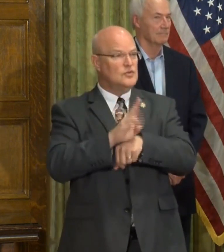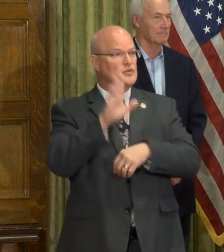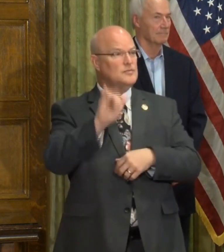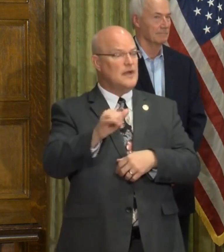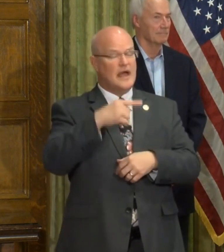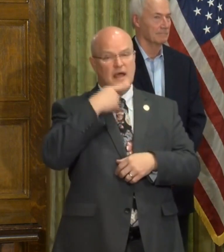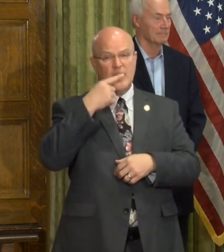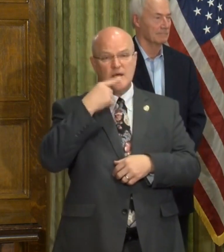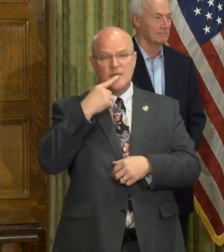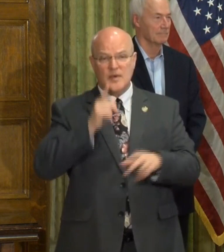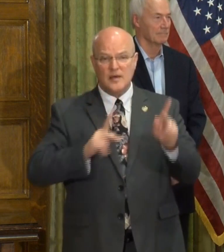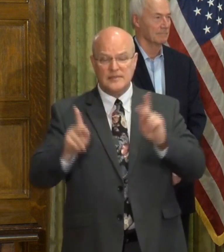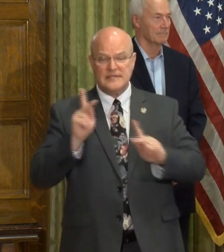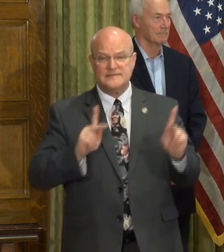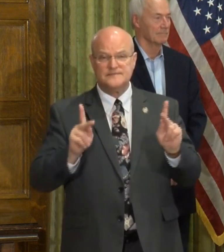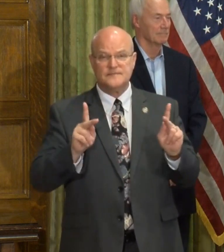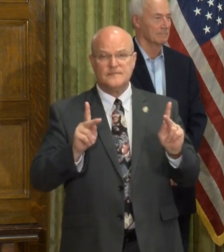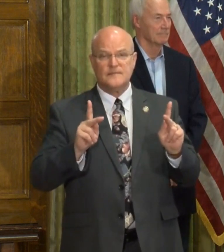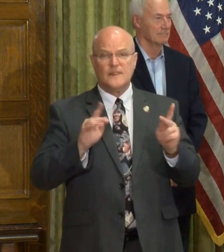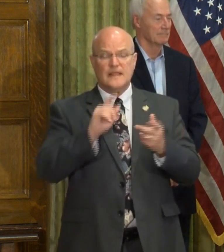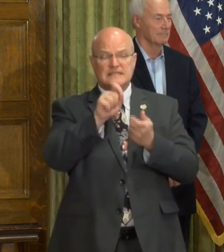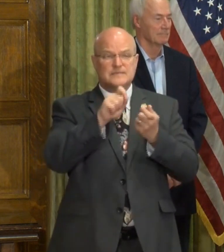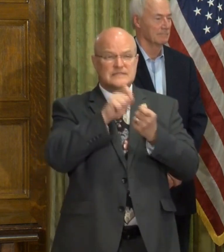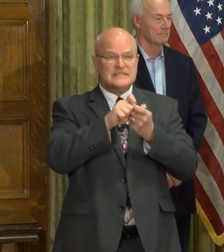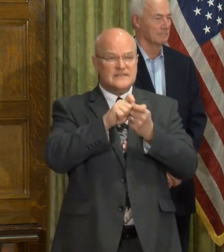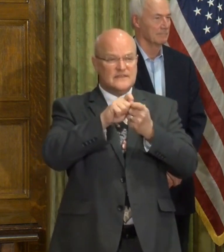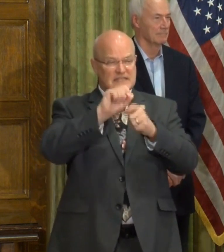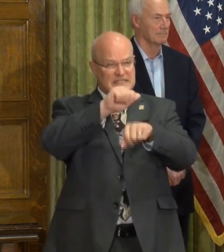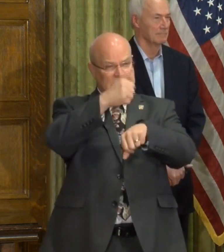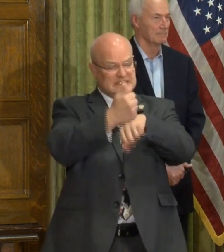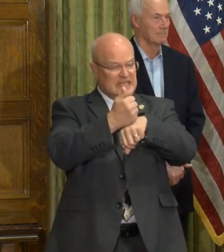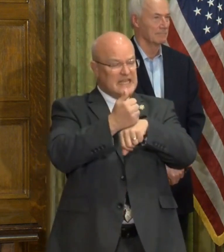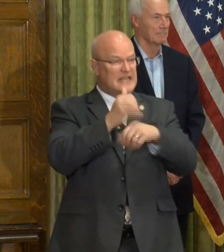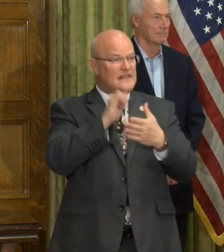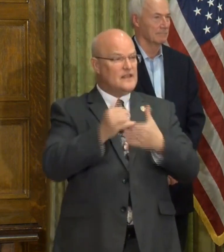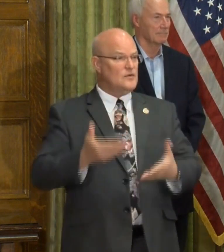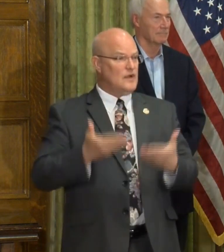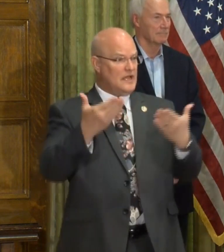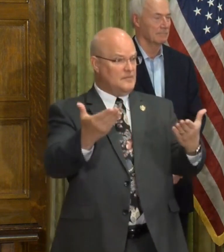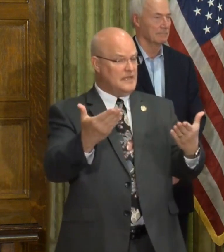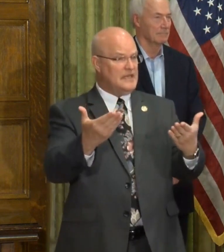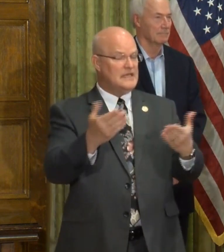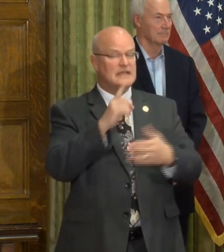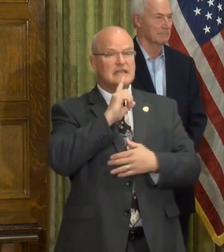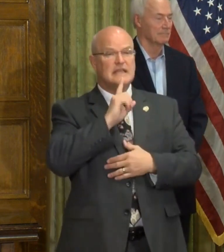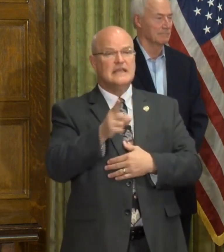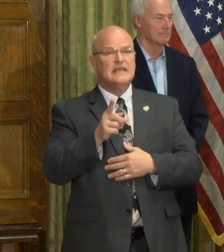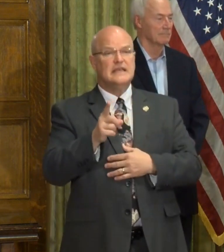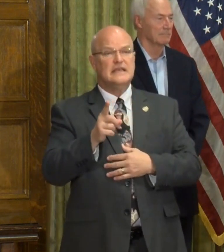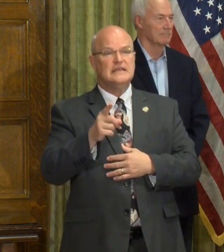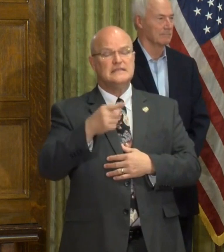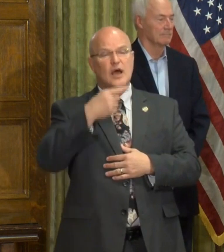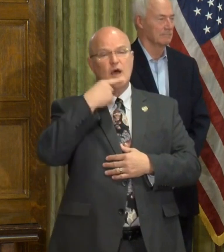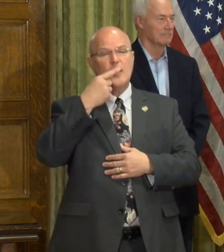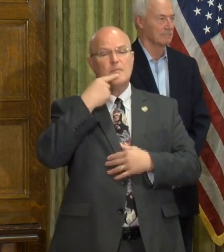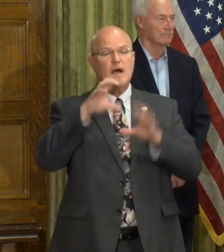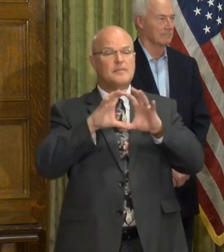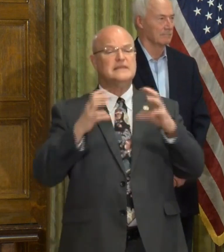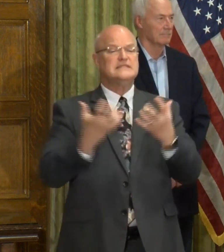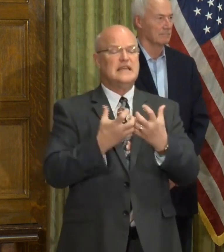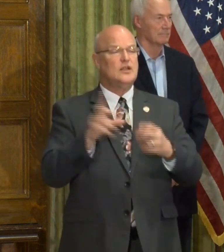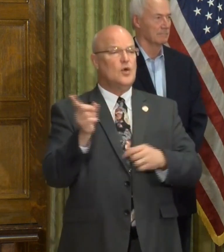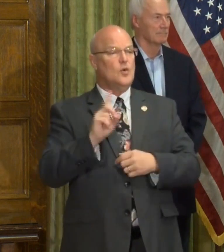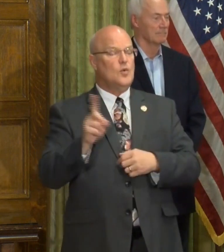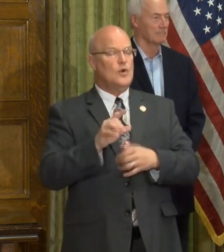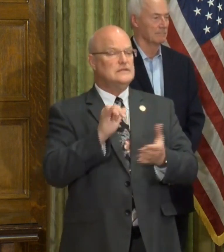use by the public. The specific setting that those are recommended is public